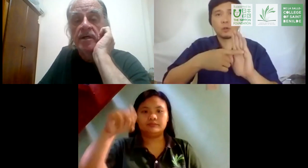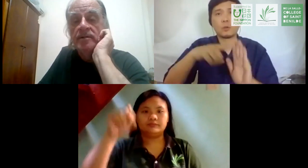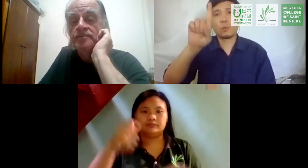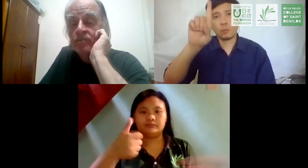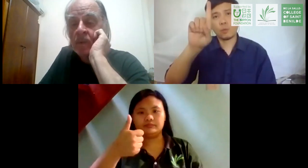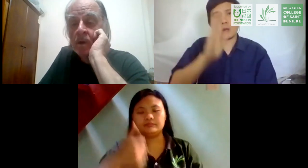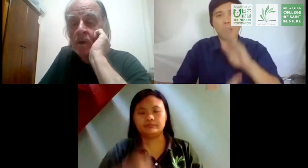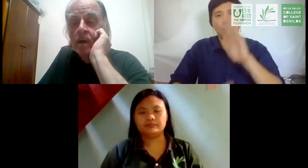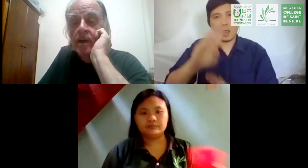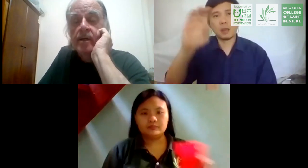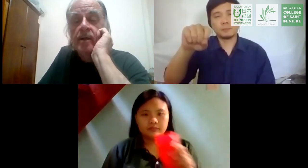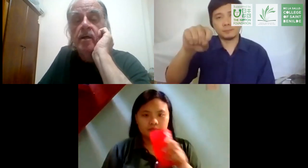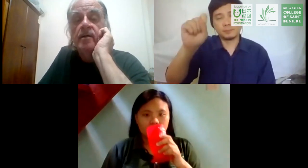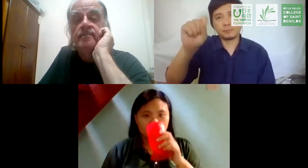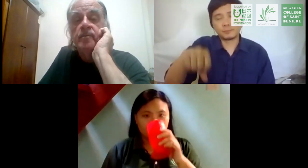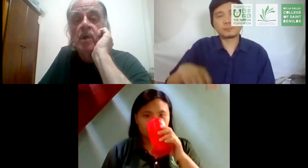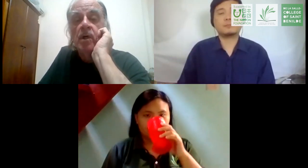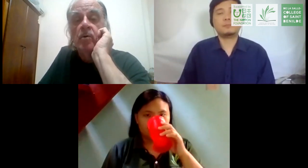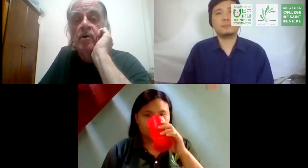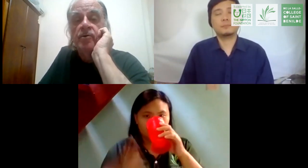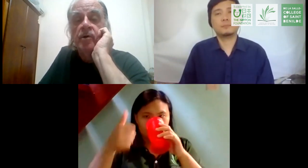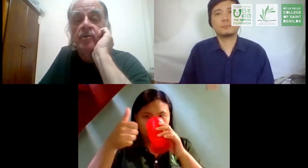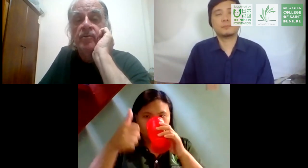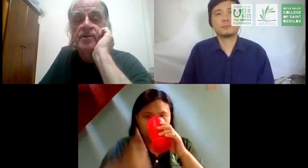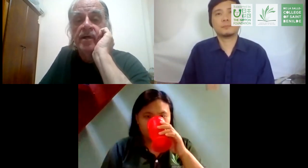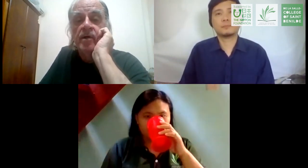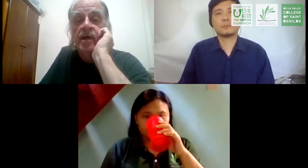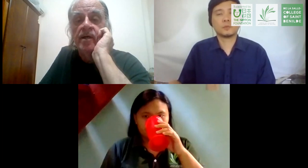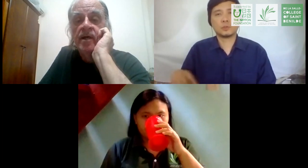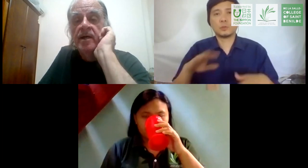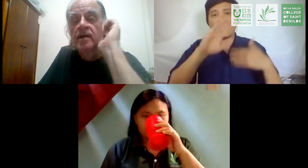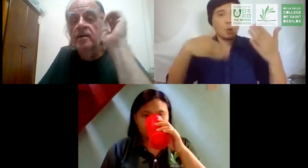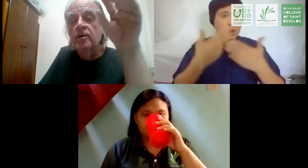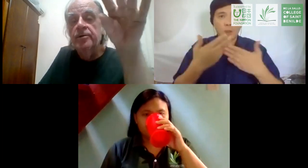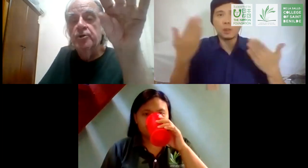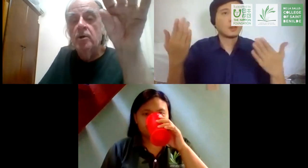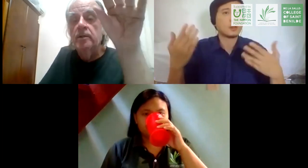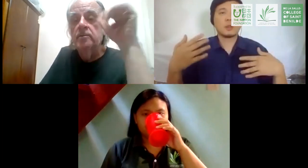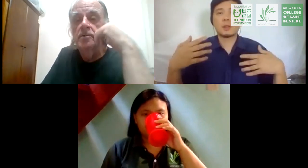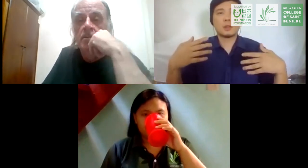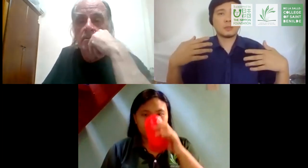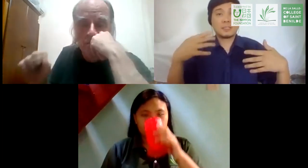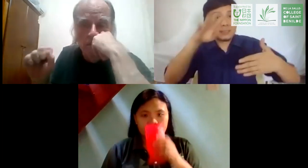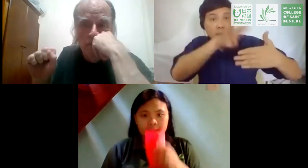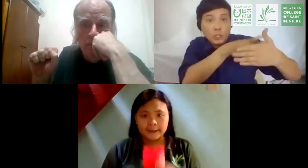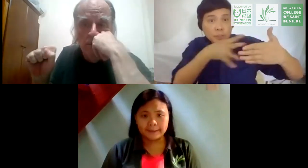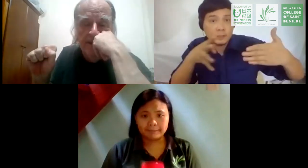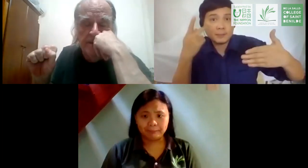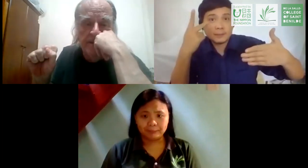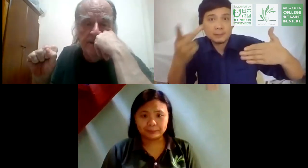sign. And then, we'll go through and we'll say, okay, look at the chart. So who has this hand